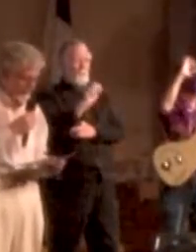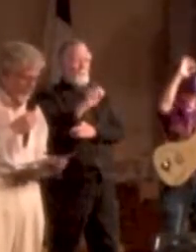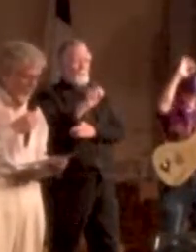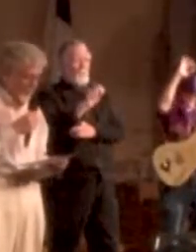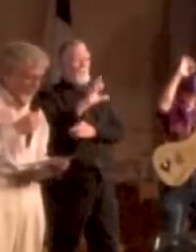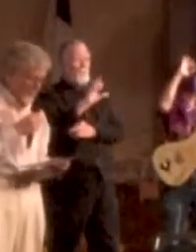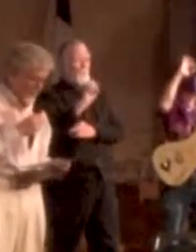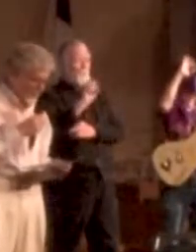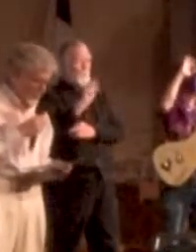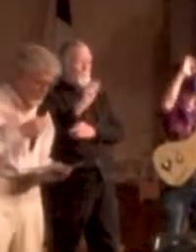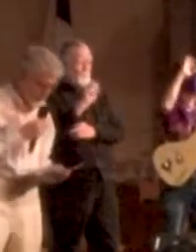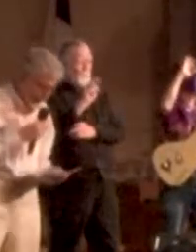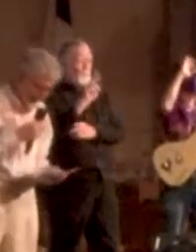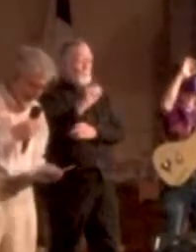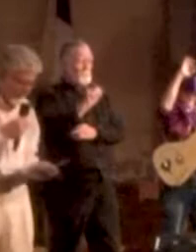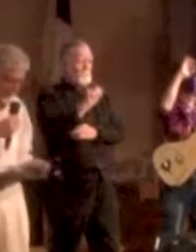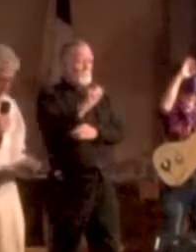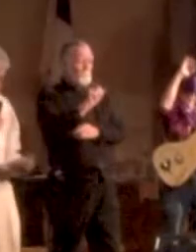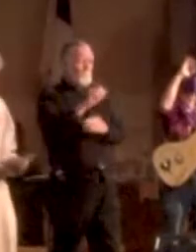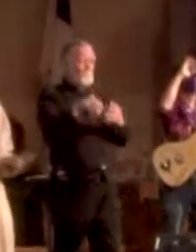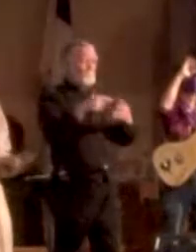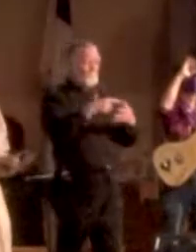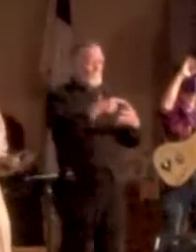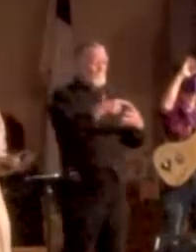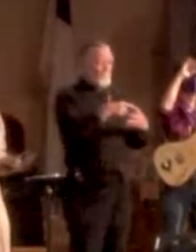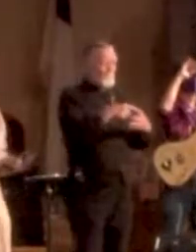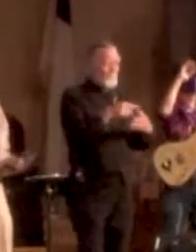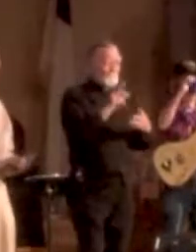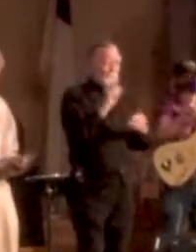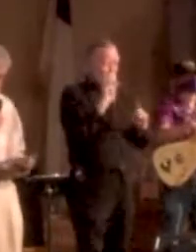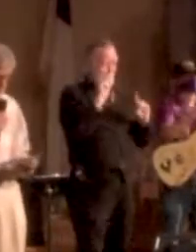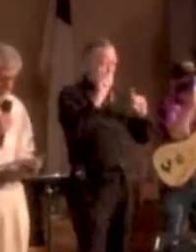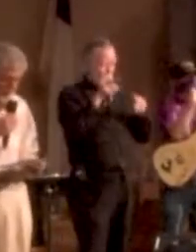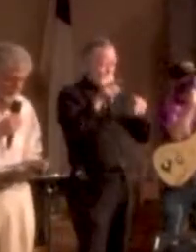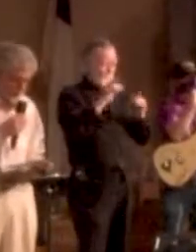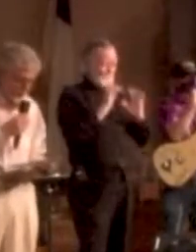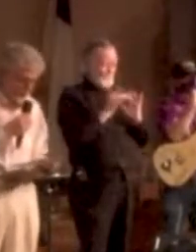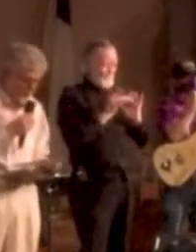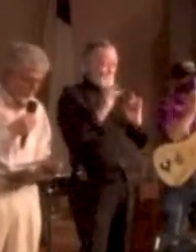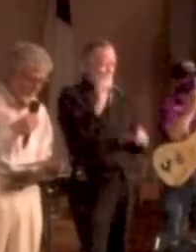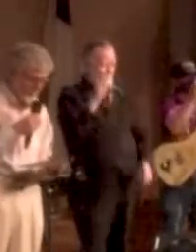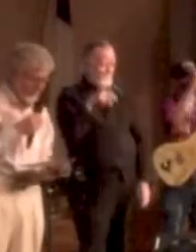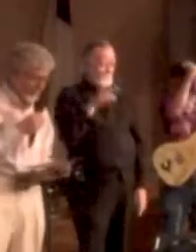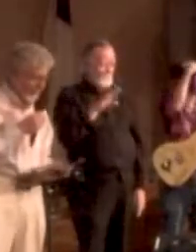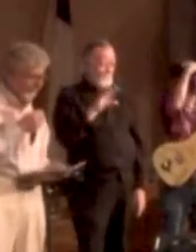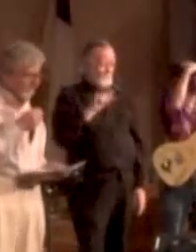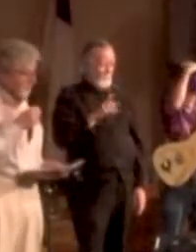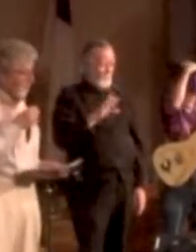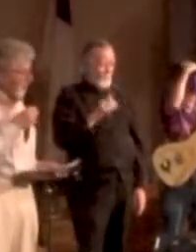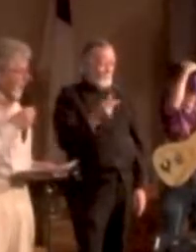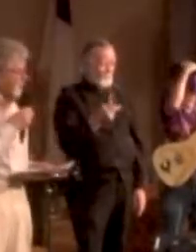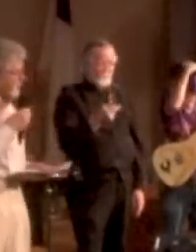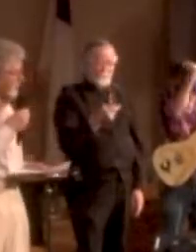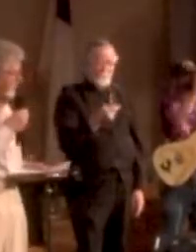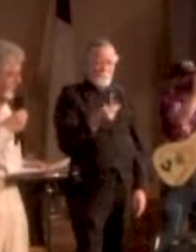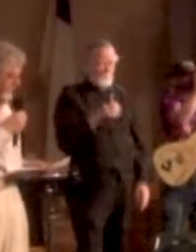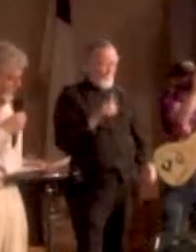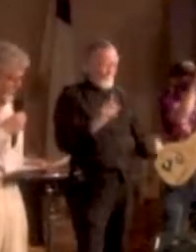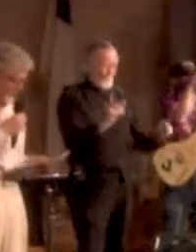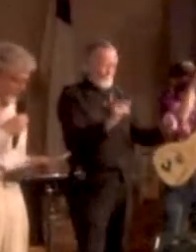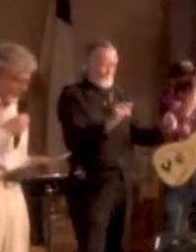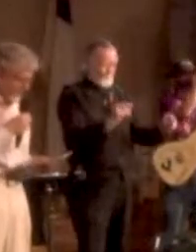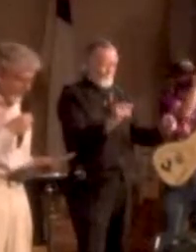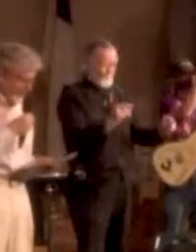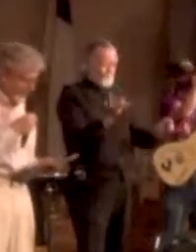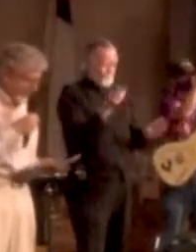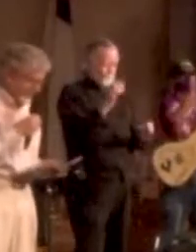every installment will be posted at kpc.org, Facebook, and YouTube. This is a great opportunity to